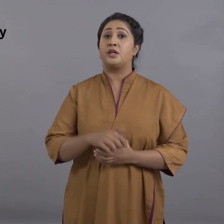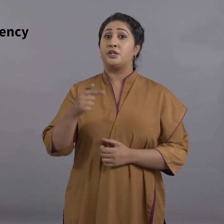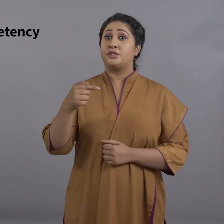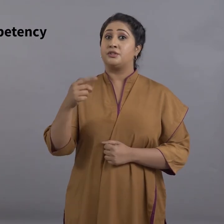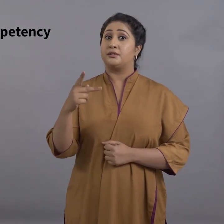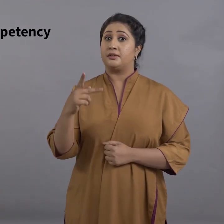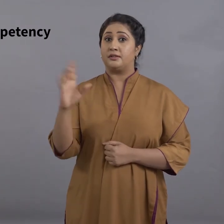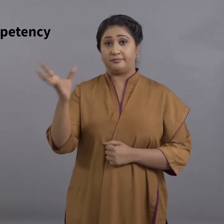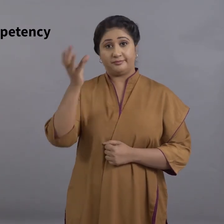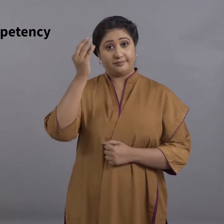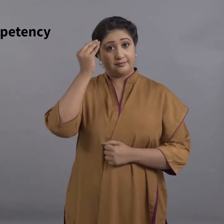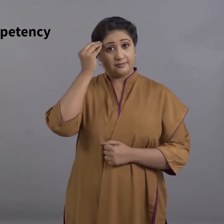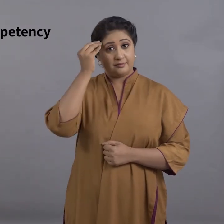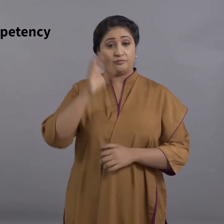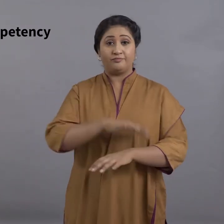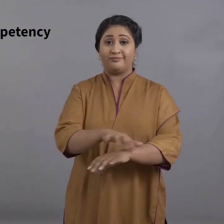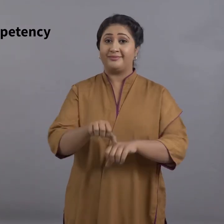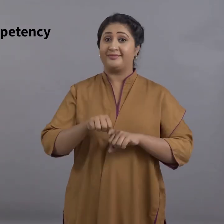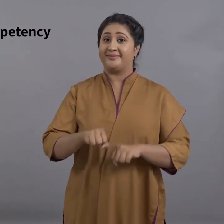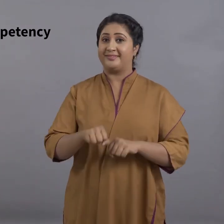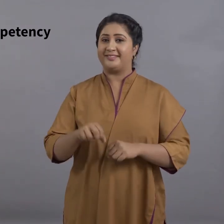General knowledge competency assessment.